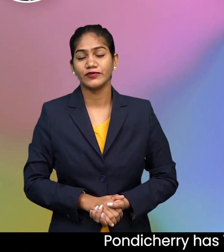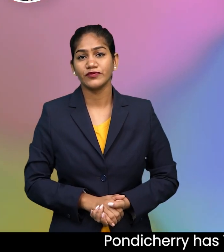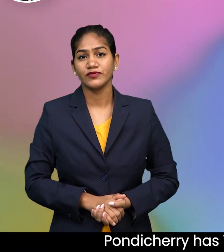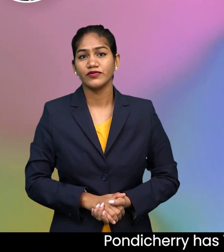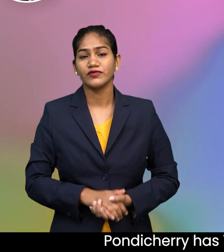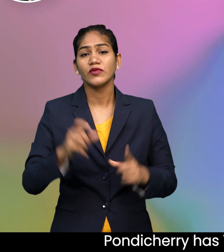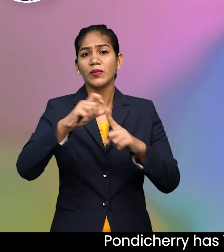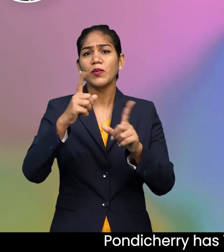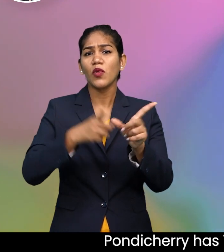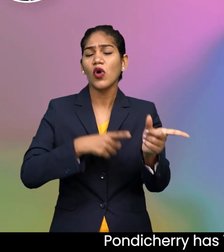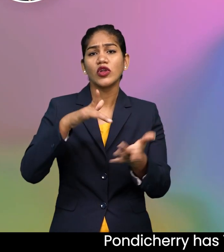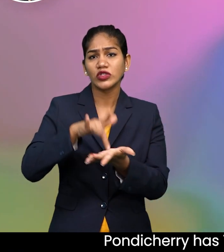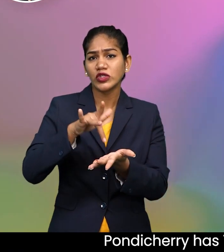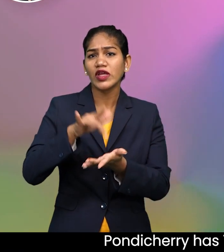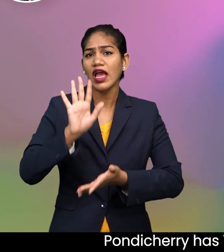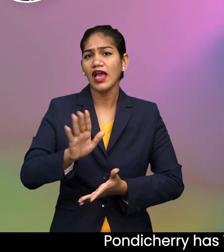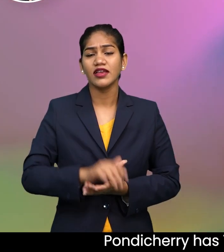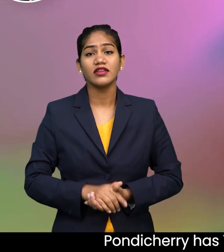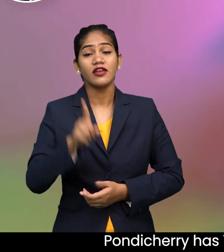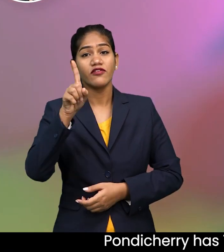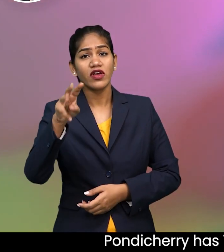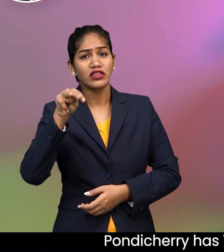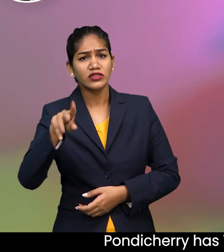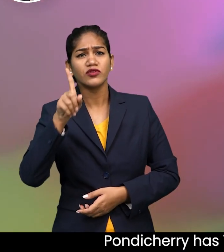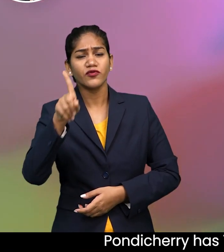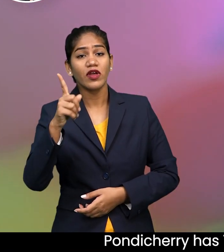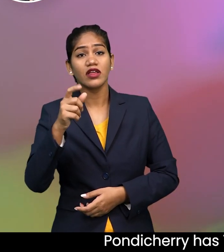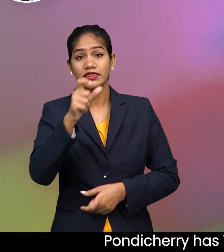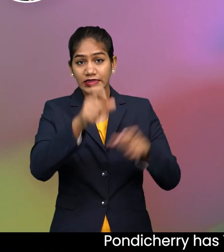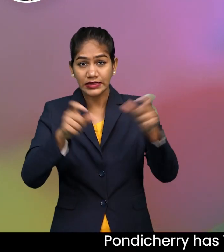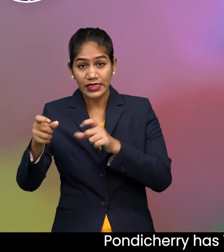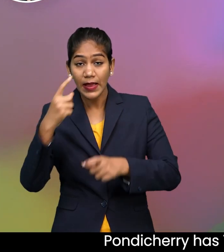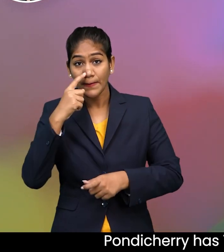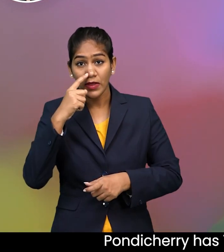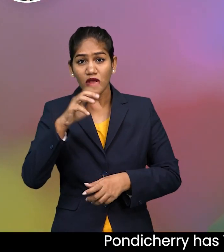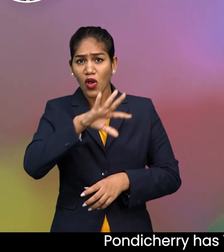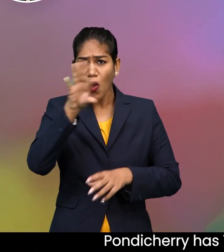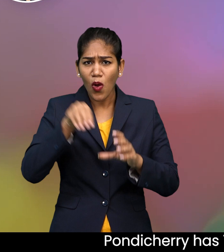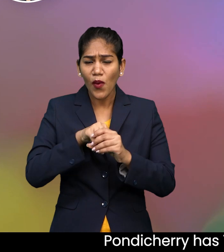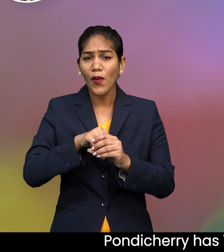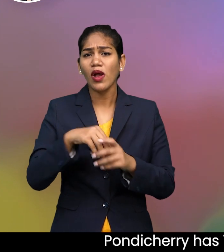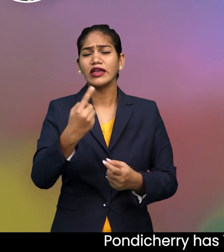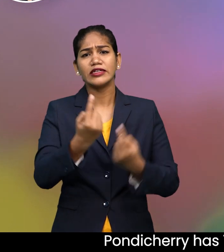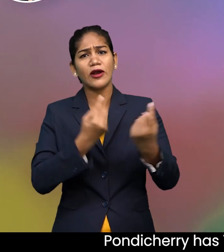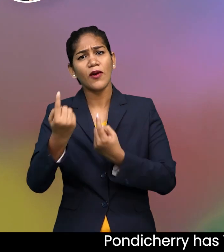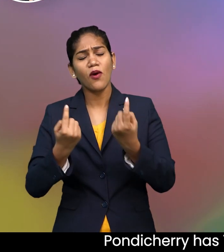Pondicherry has 1001 females for every 1000 males.